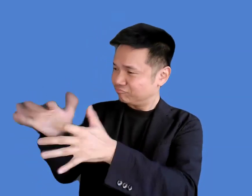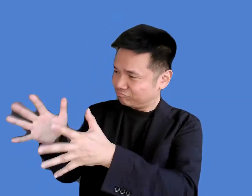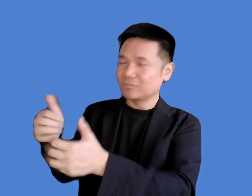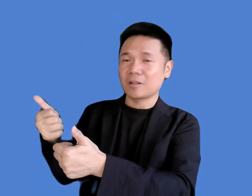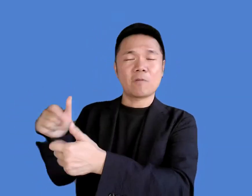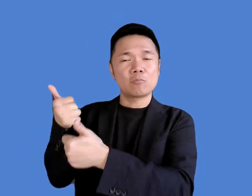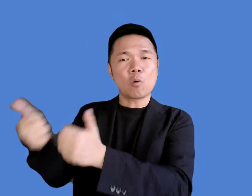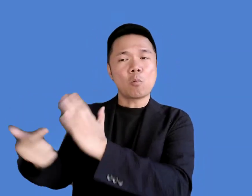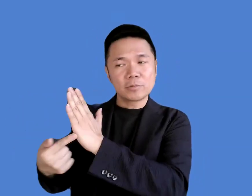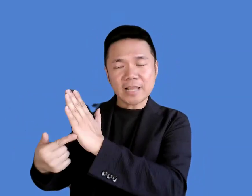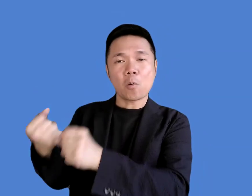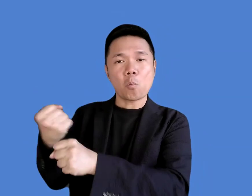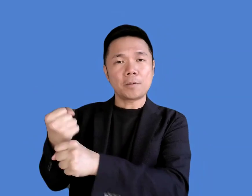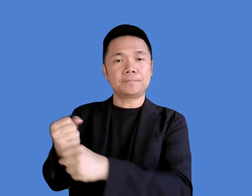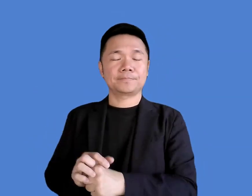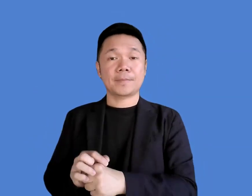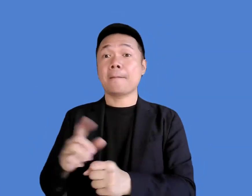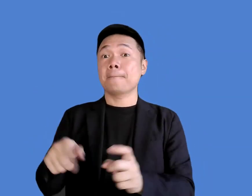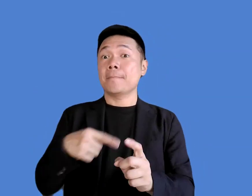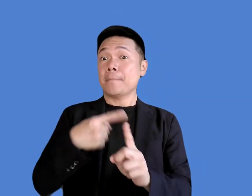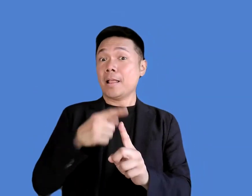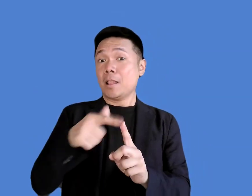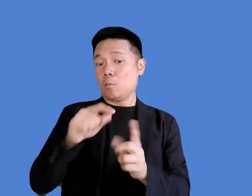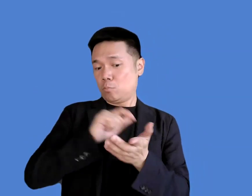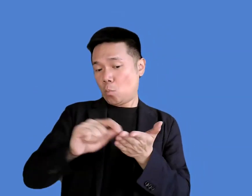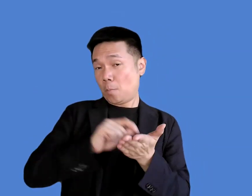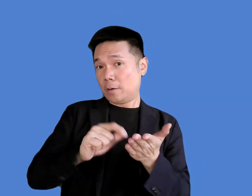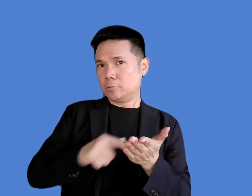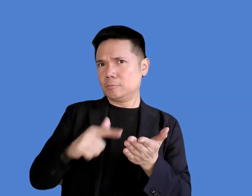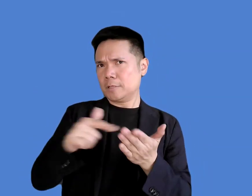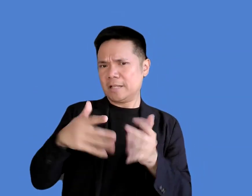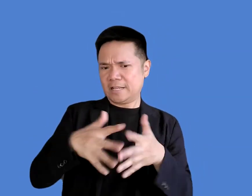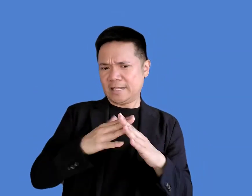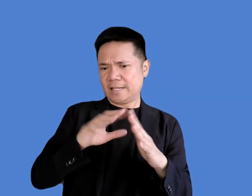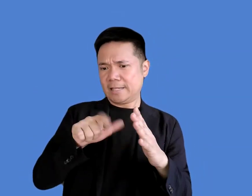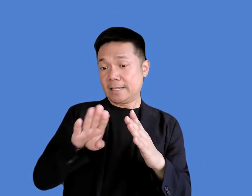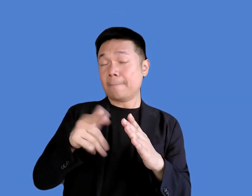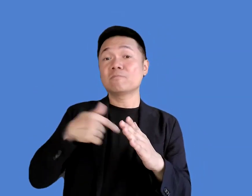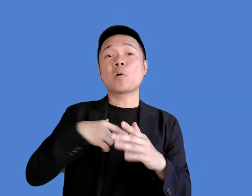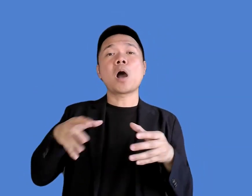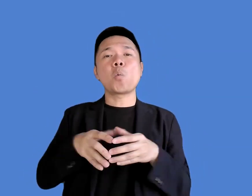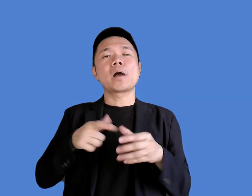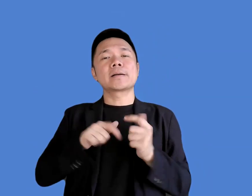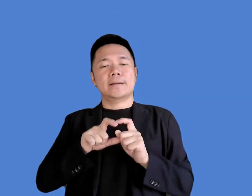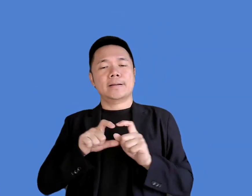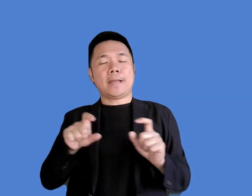also roll out our signature inclusive leadership activation labs internally to